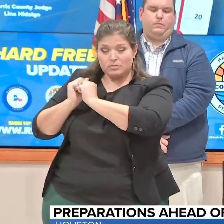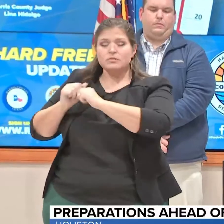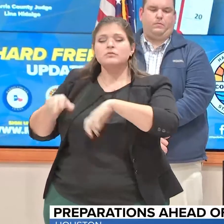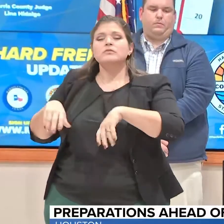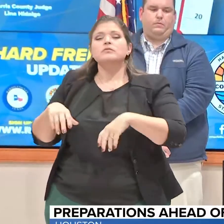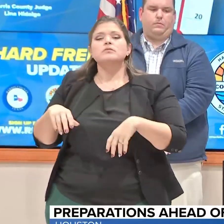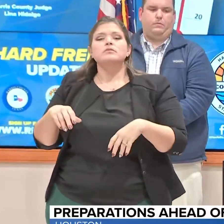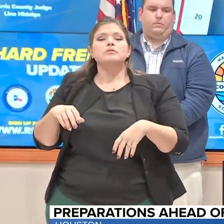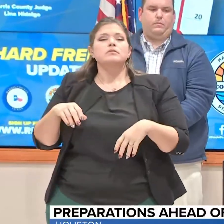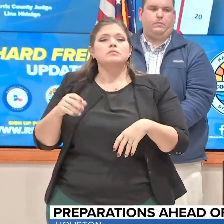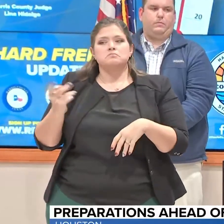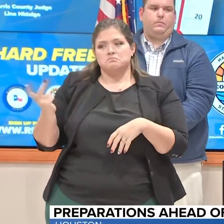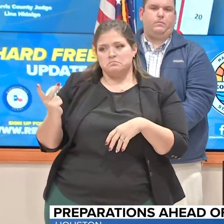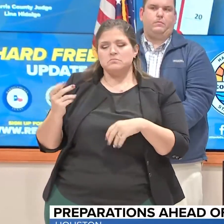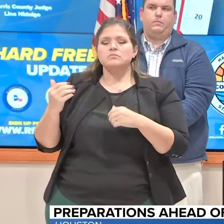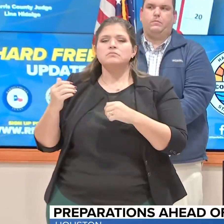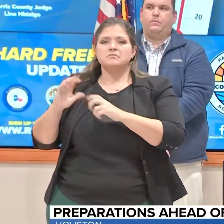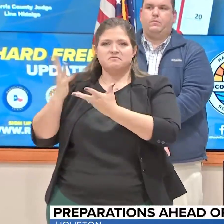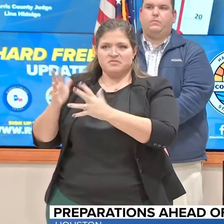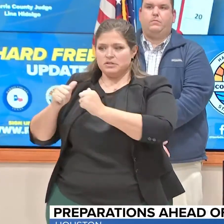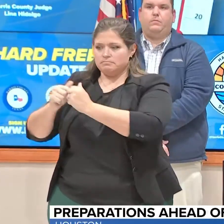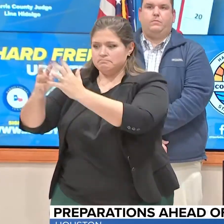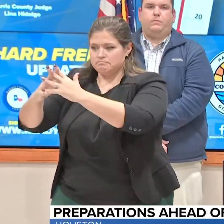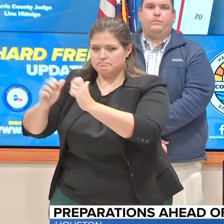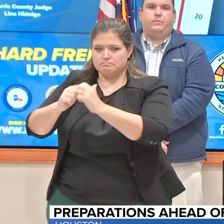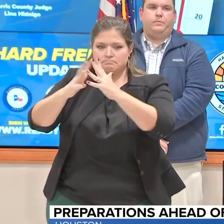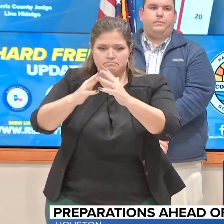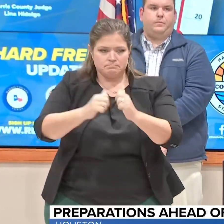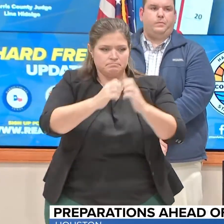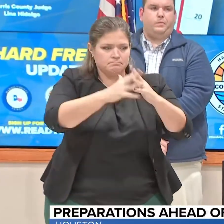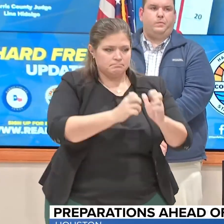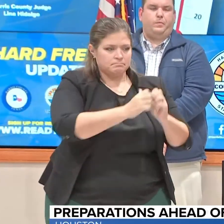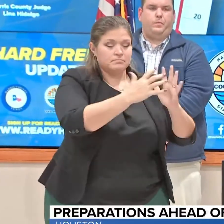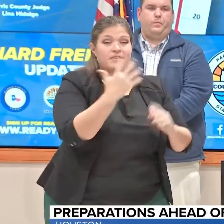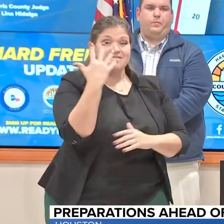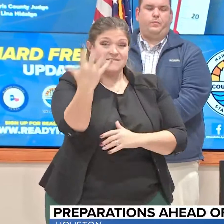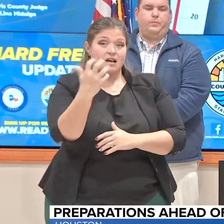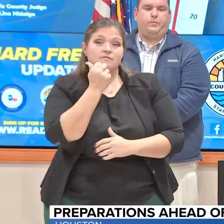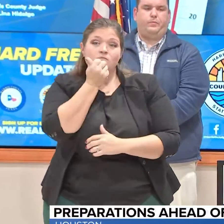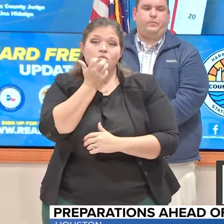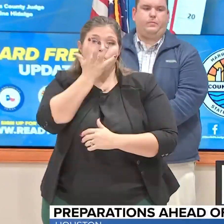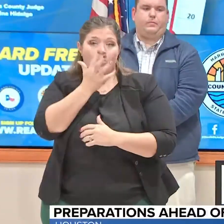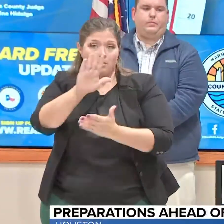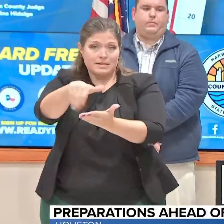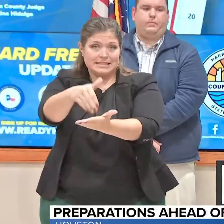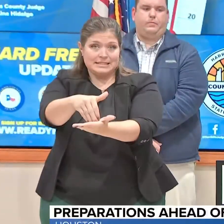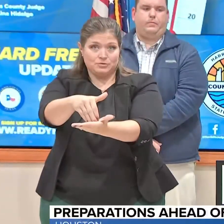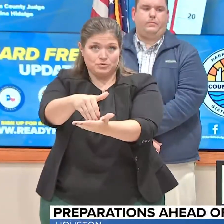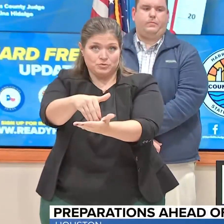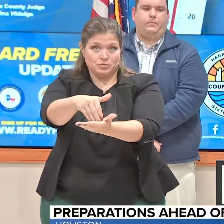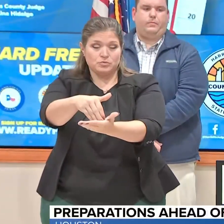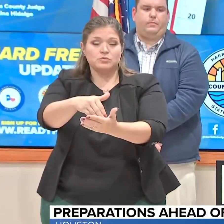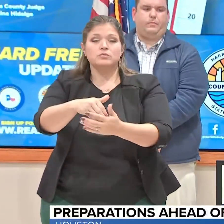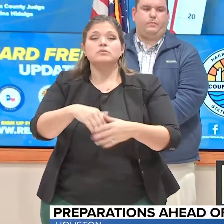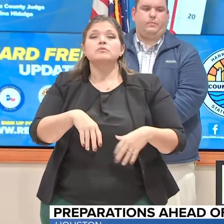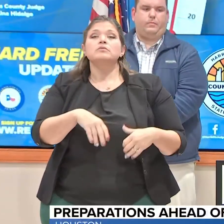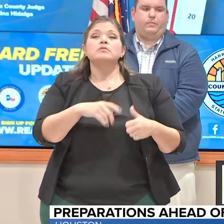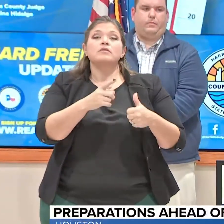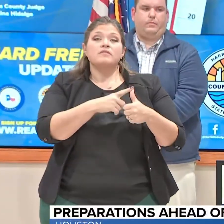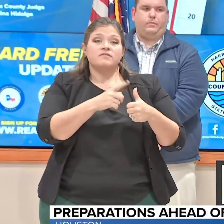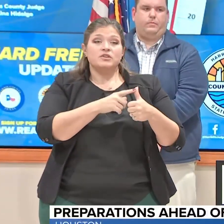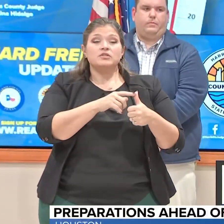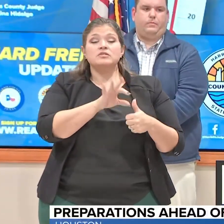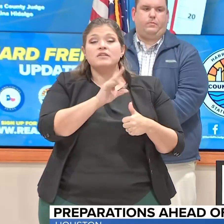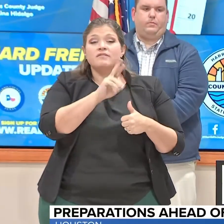There will be 5 warming centers that will be set up. One will be the Fundy Community